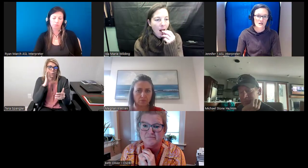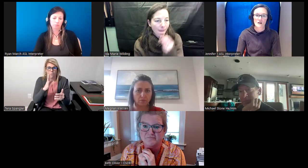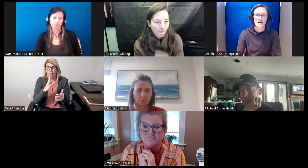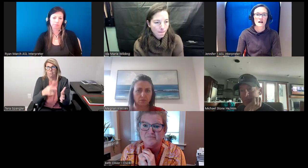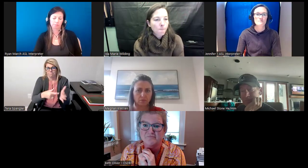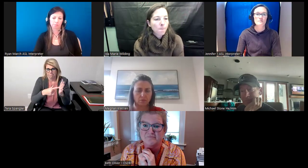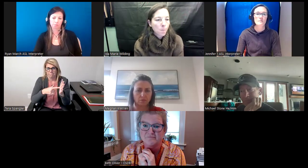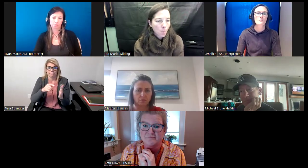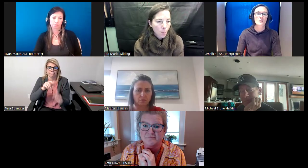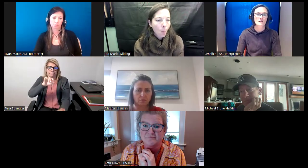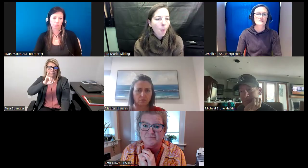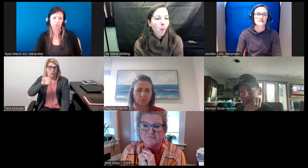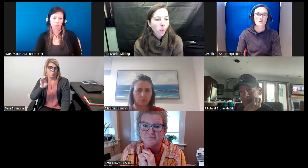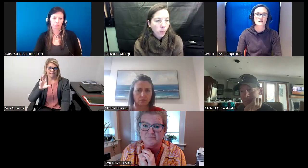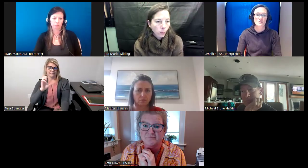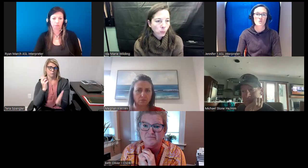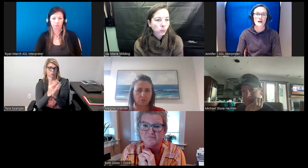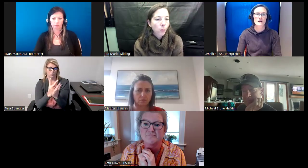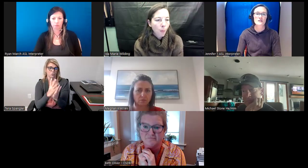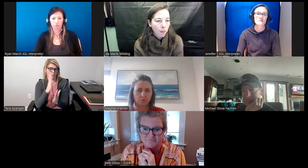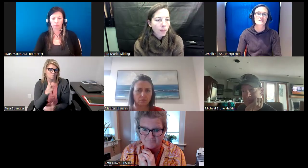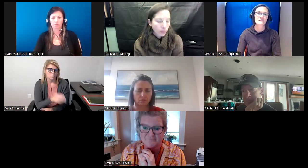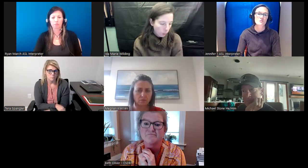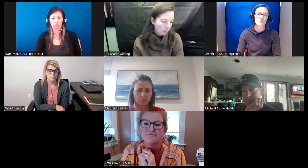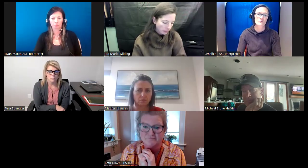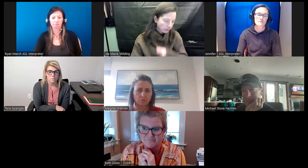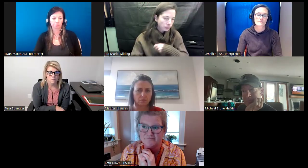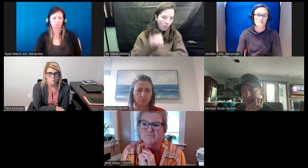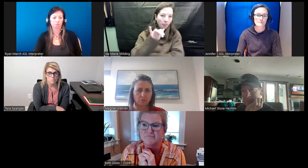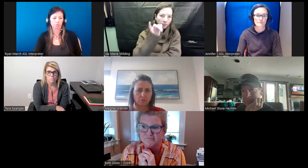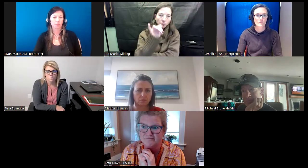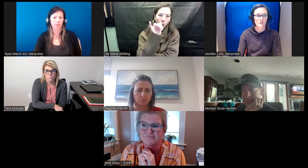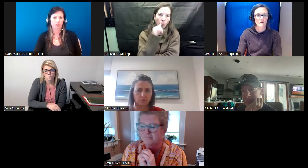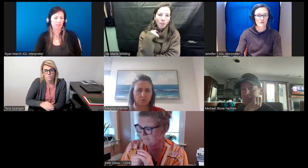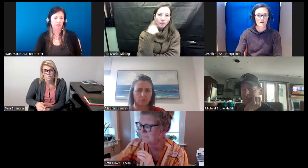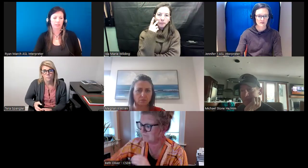use. But regardless, it's going to require a JBC approval.